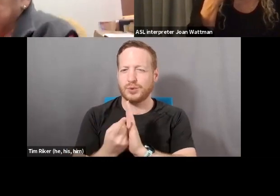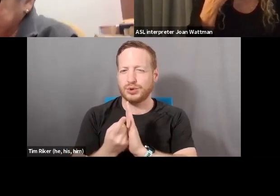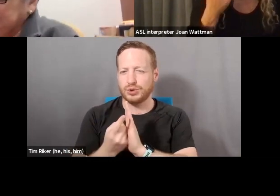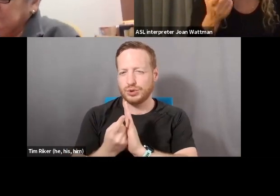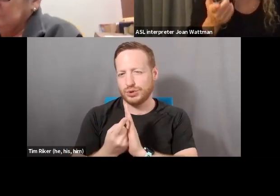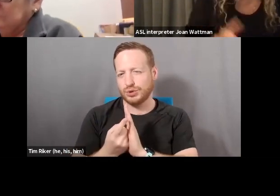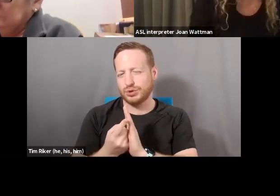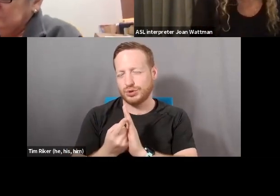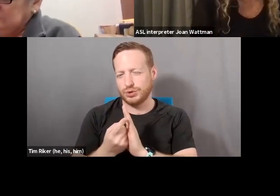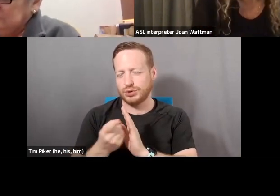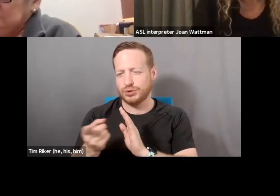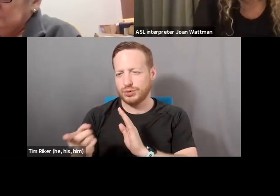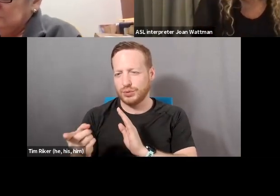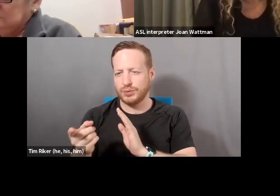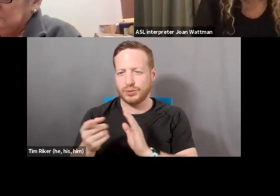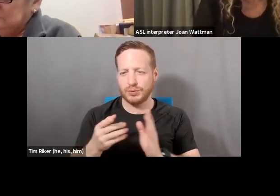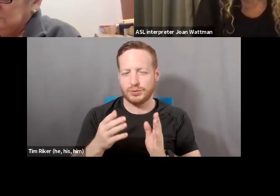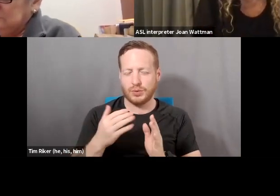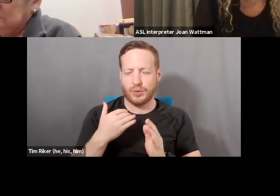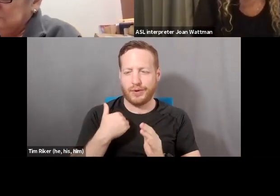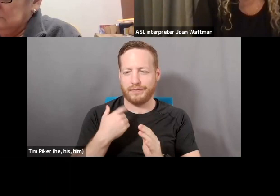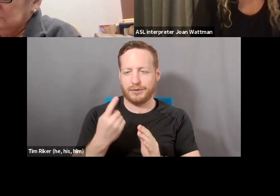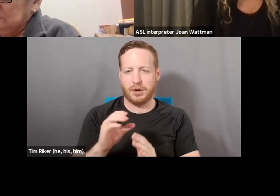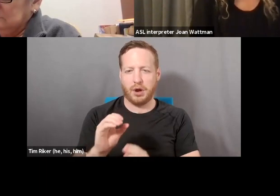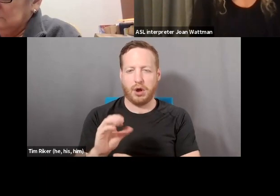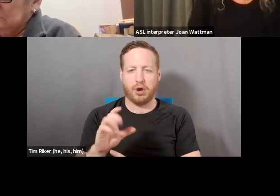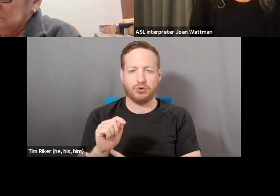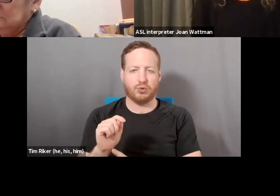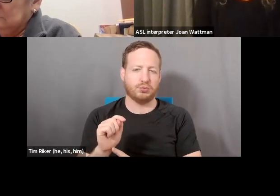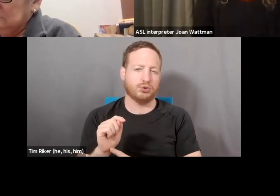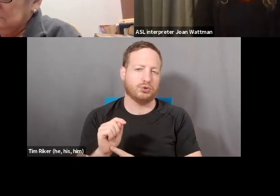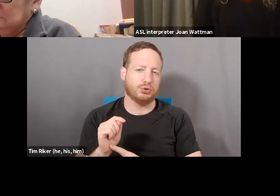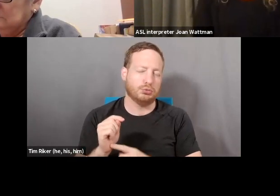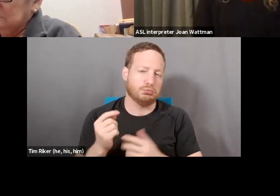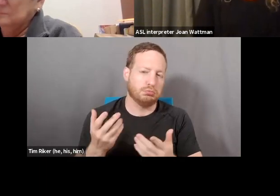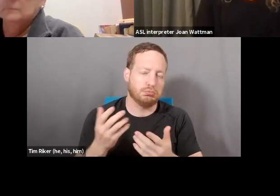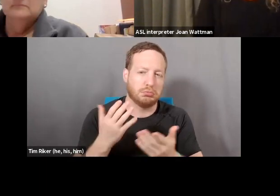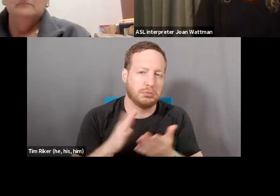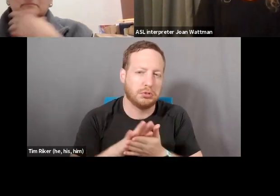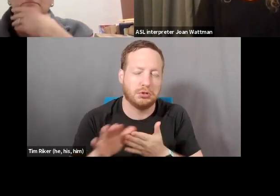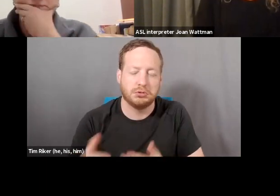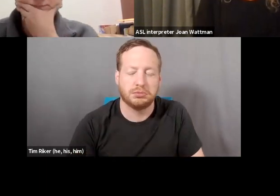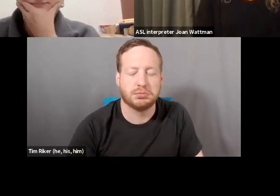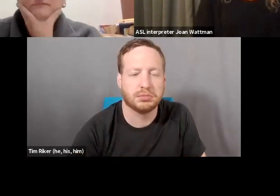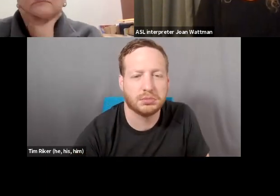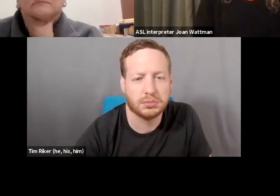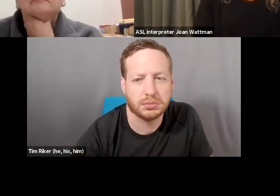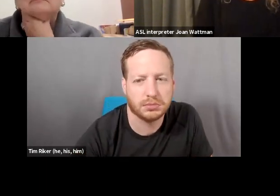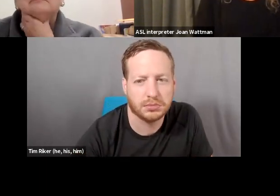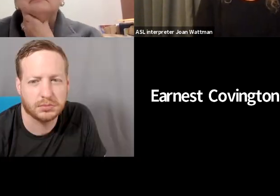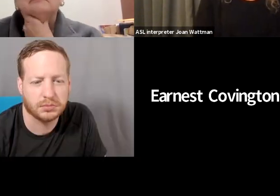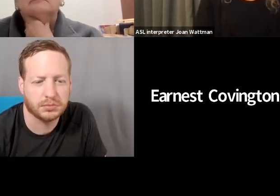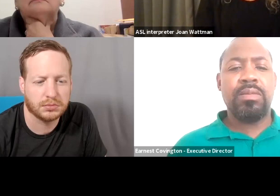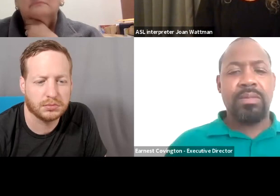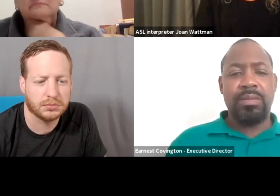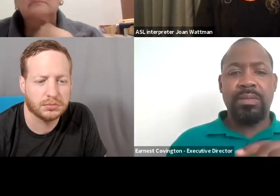in November. We always have the coffee hour. That's already established. So October might be a gap between